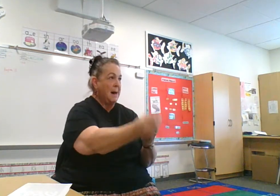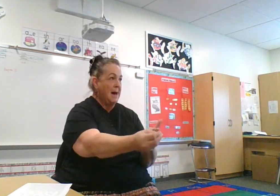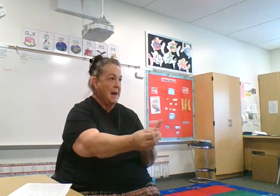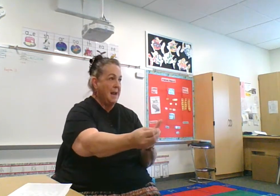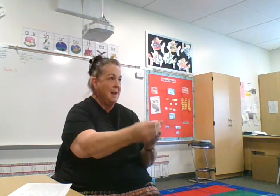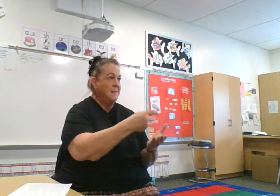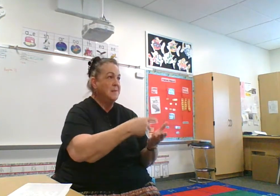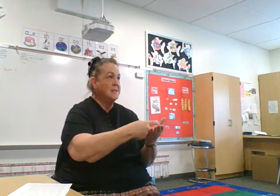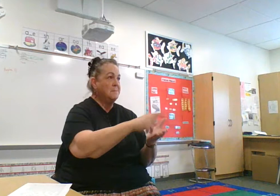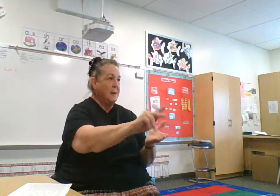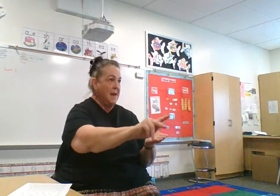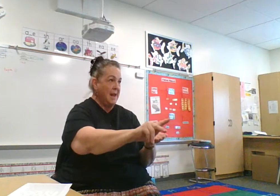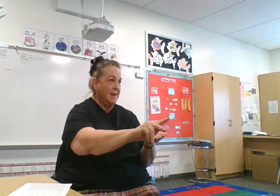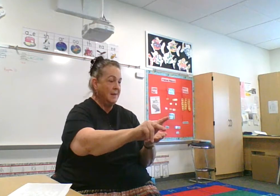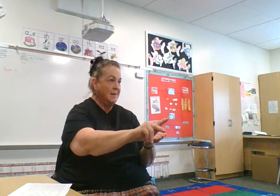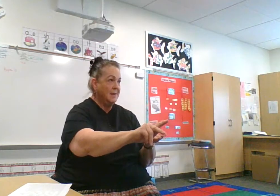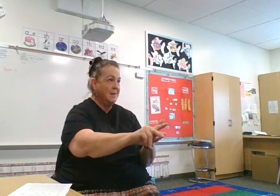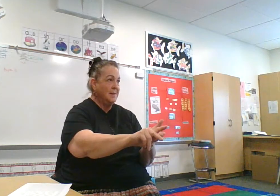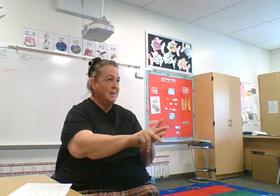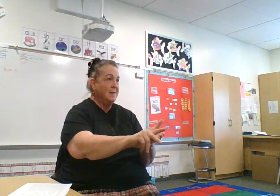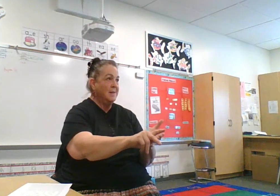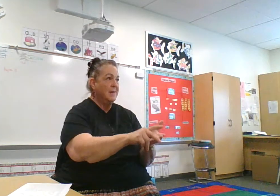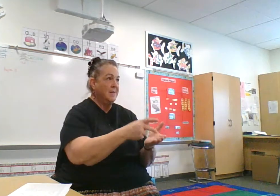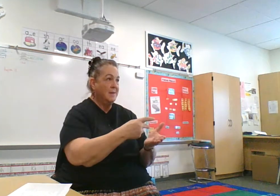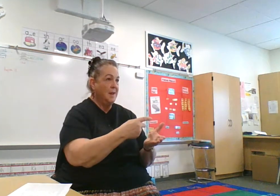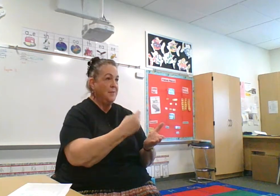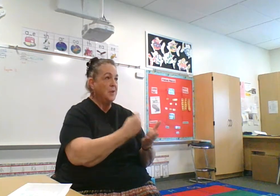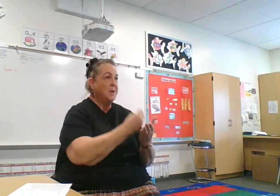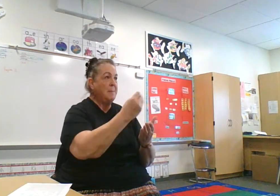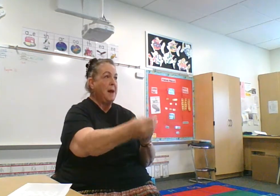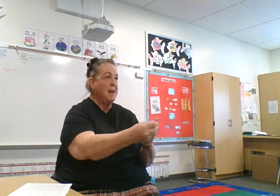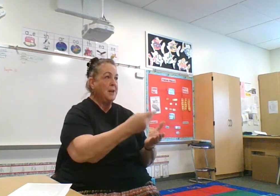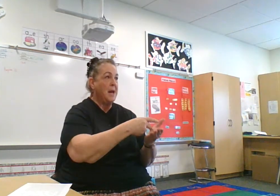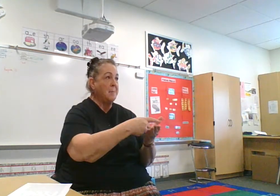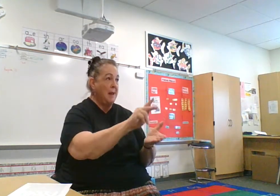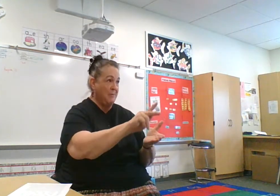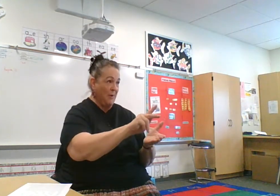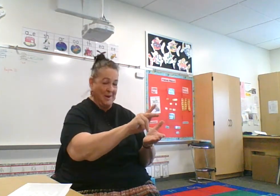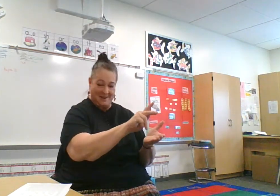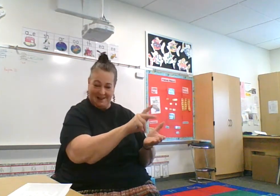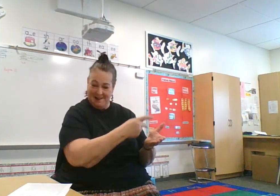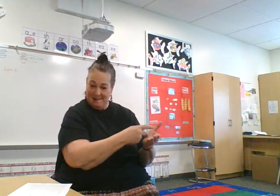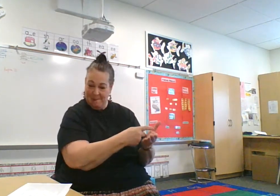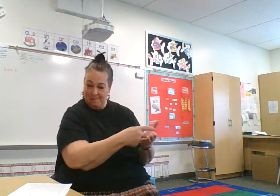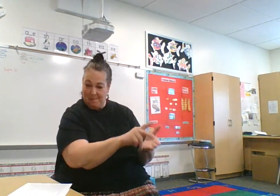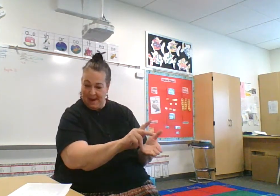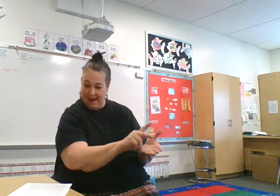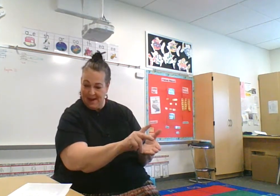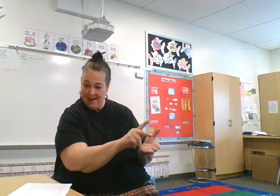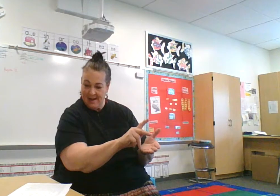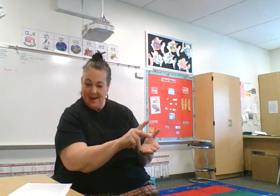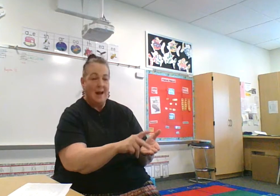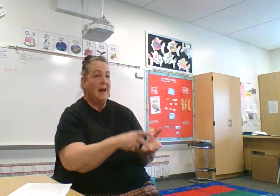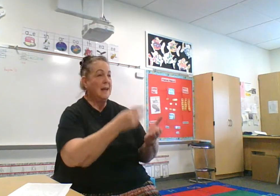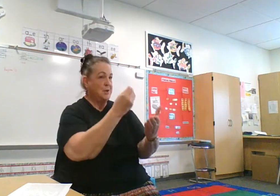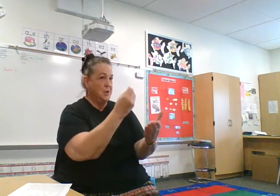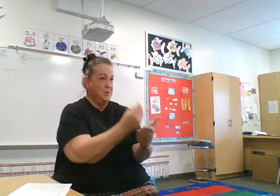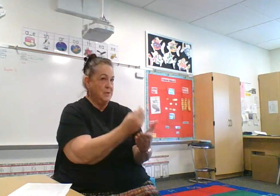buy, this is pay. If you're going to buy it, you got to pay for it. Pay. And I showed you that this